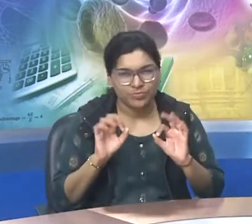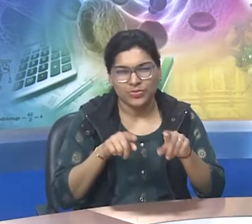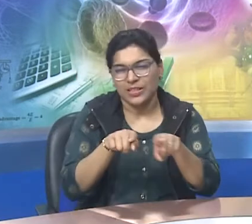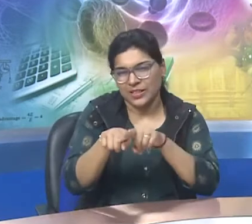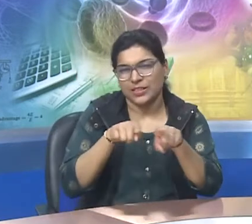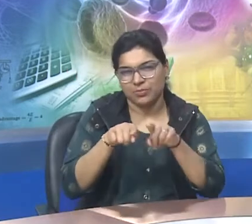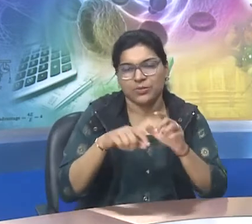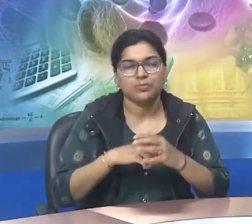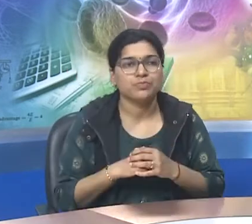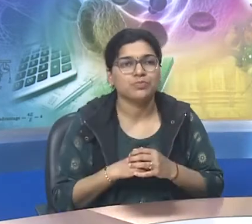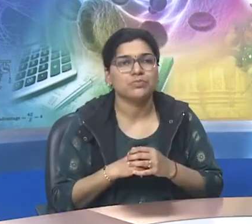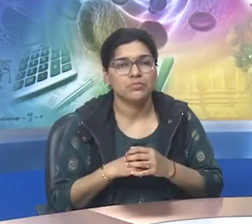When someone is sad,